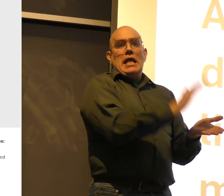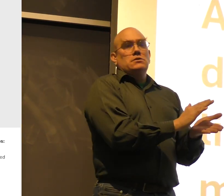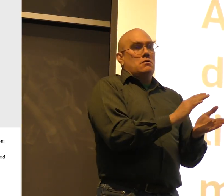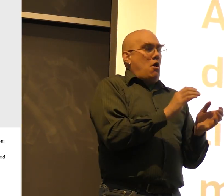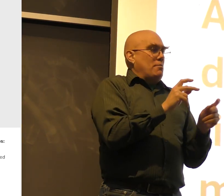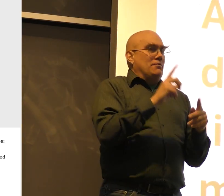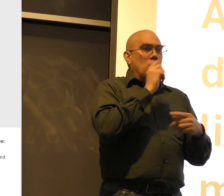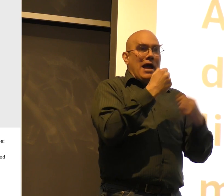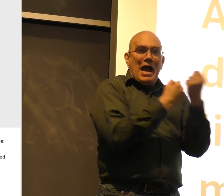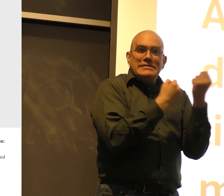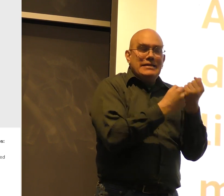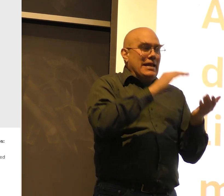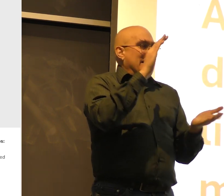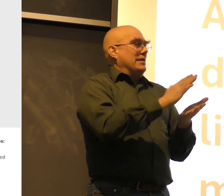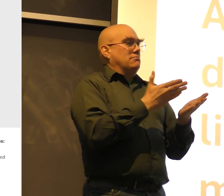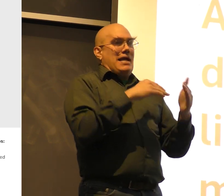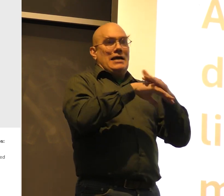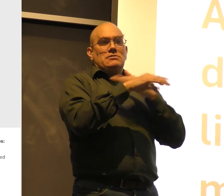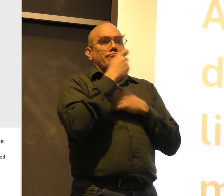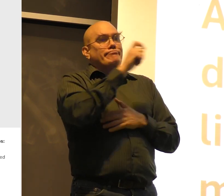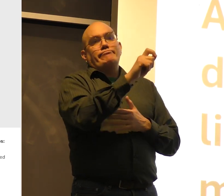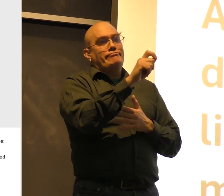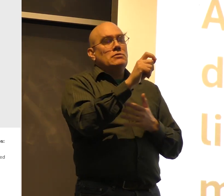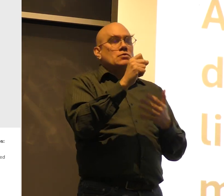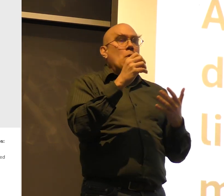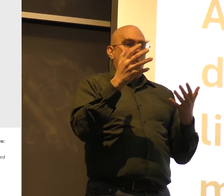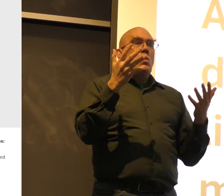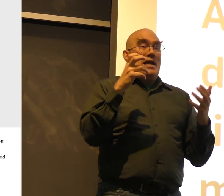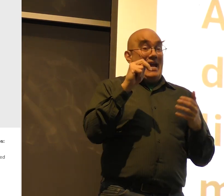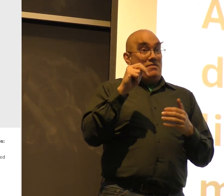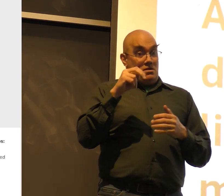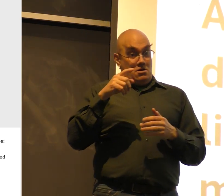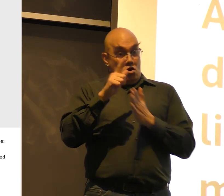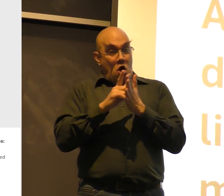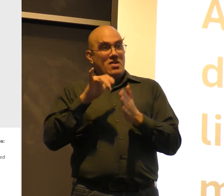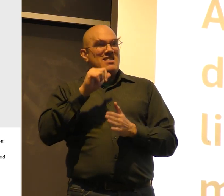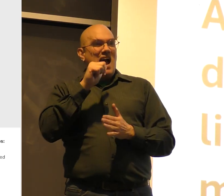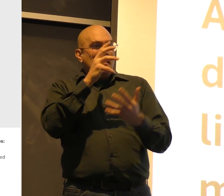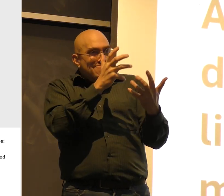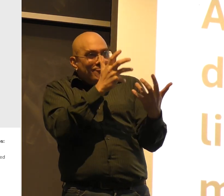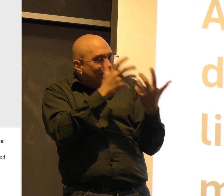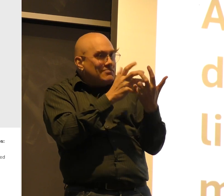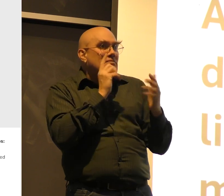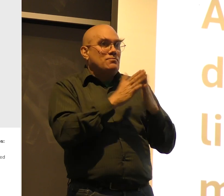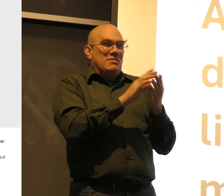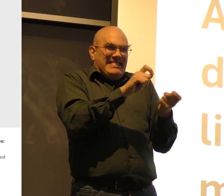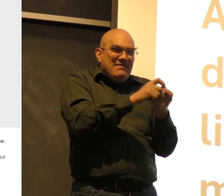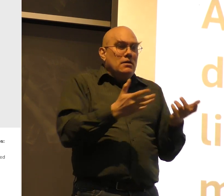that law, the opportunities for advocacy and for opportunity would be greatly diminished, for access. Trying